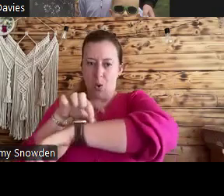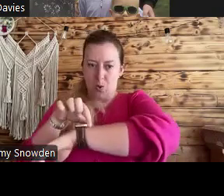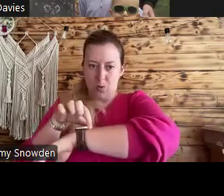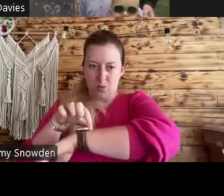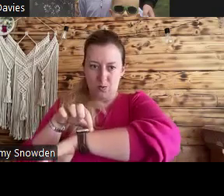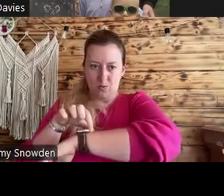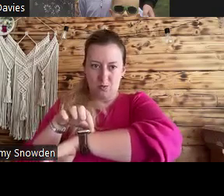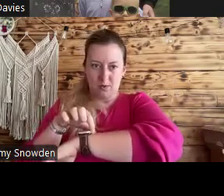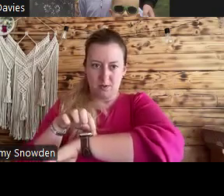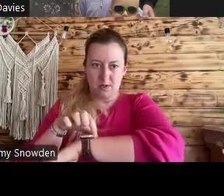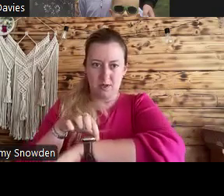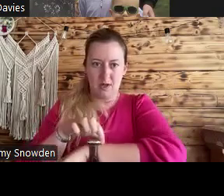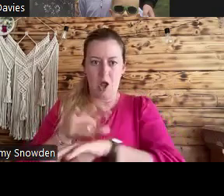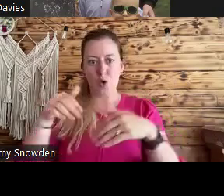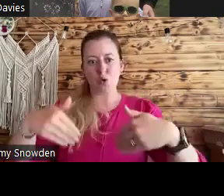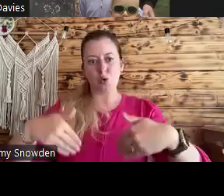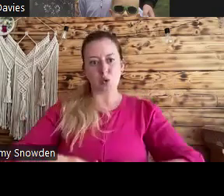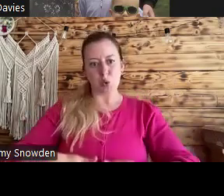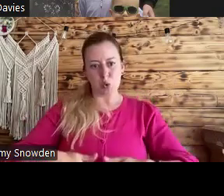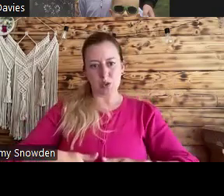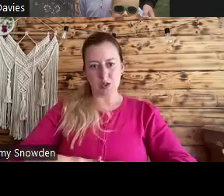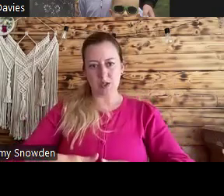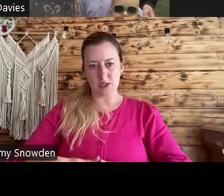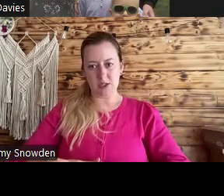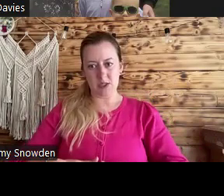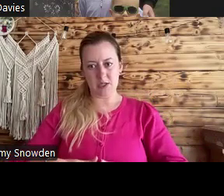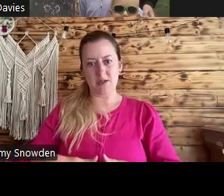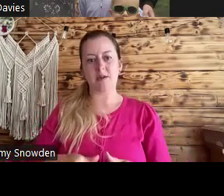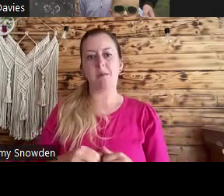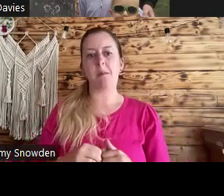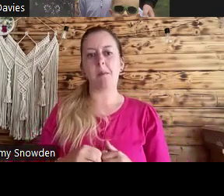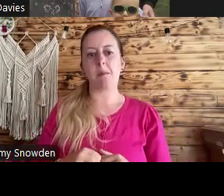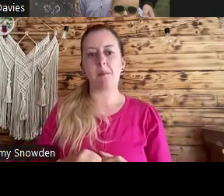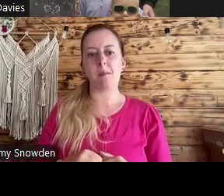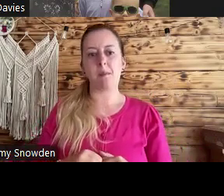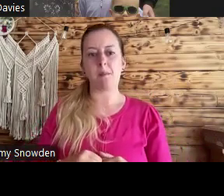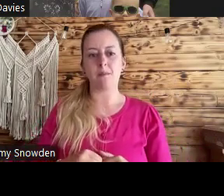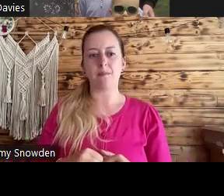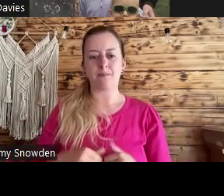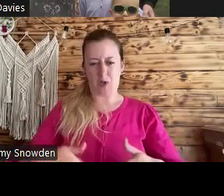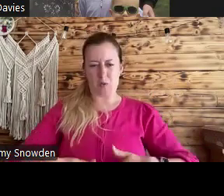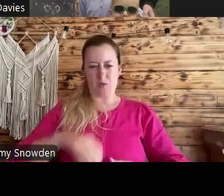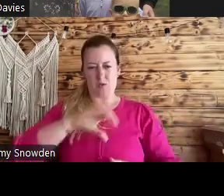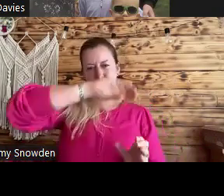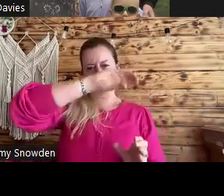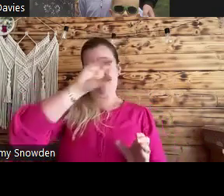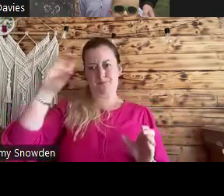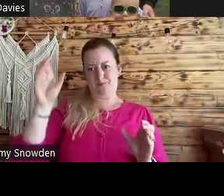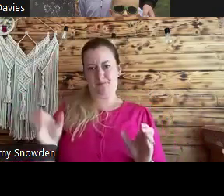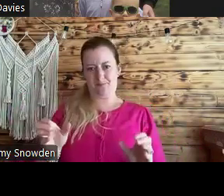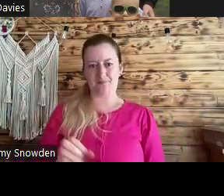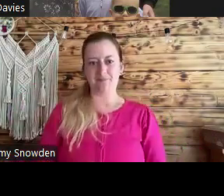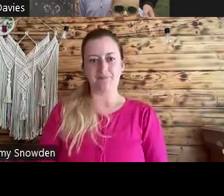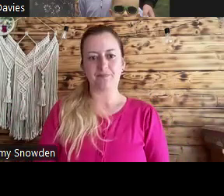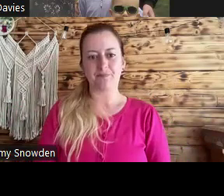this one, because it is a really, I think it's an understated oil. It's beautiful. I'm just gonna stop sharing